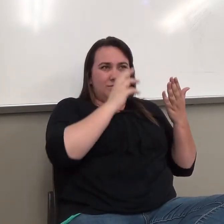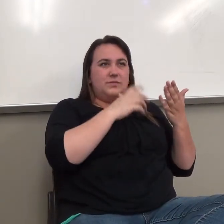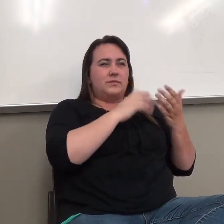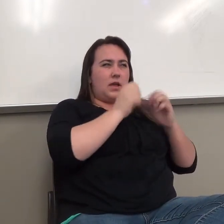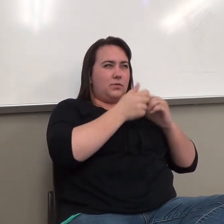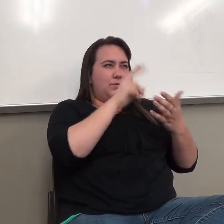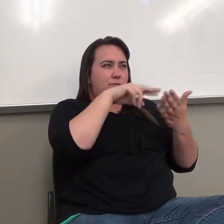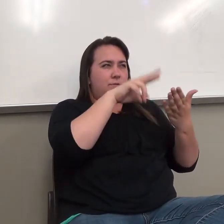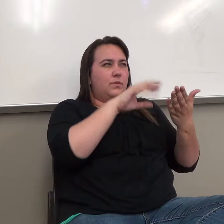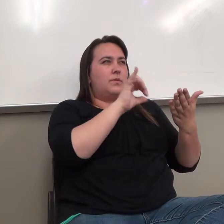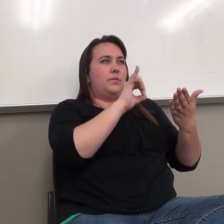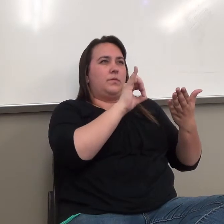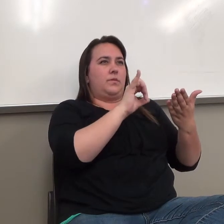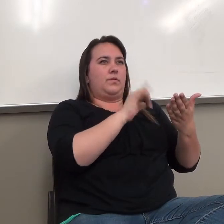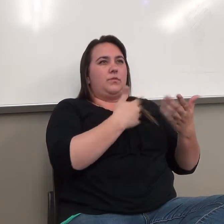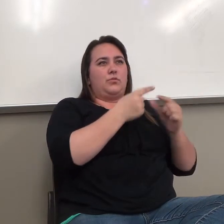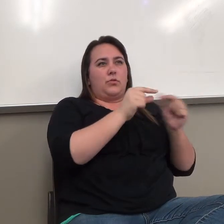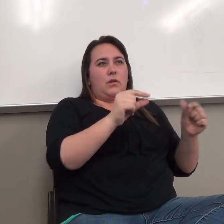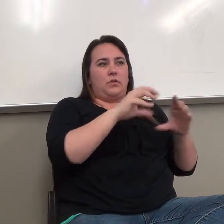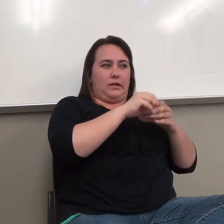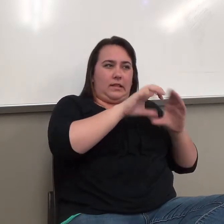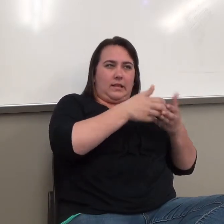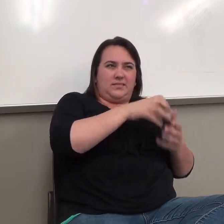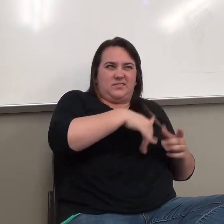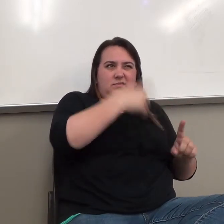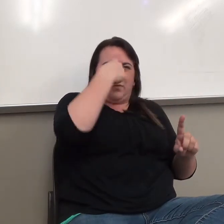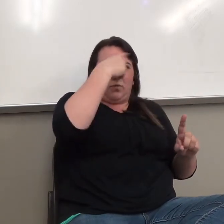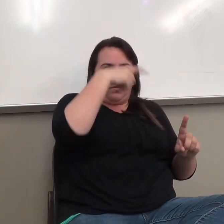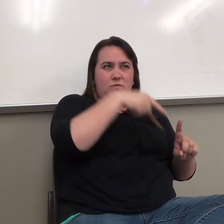grammar working here. The way that's going to work, if you look through